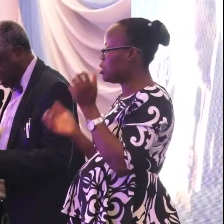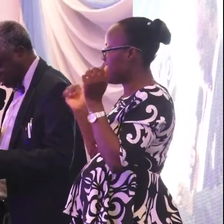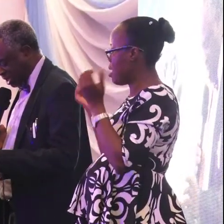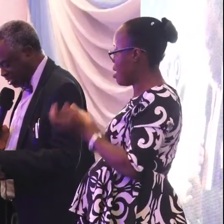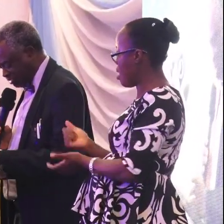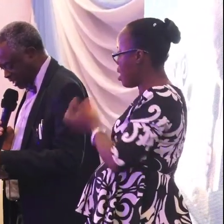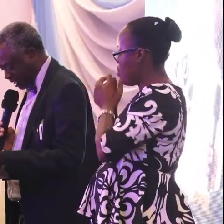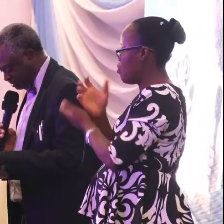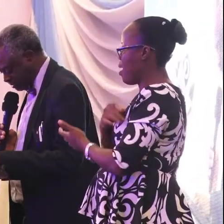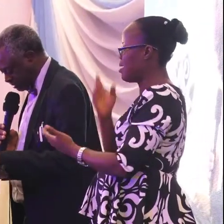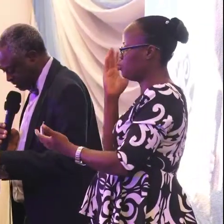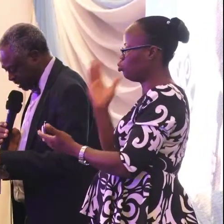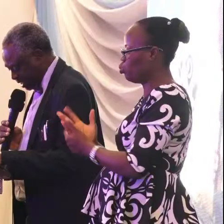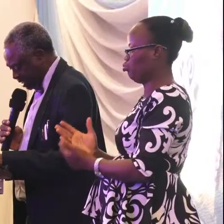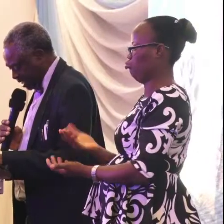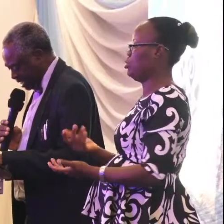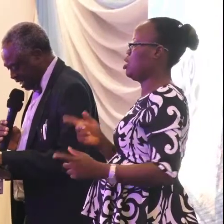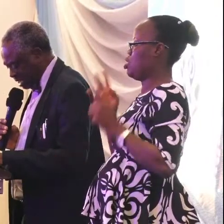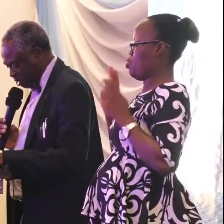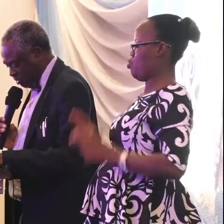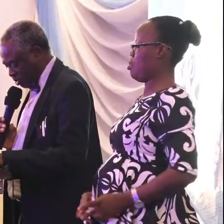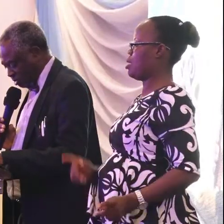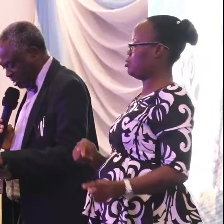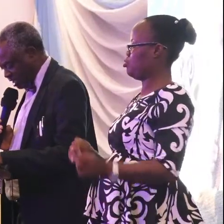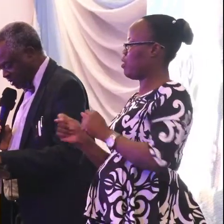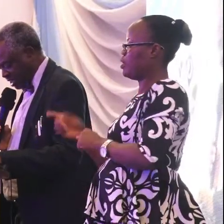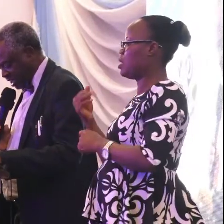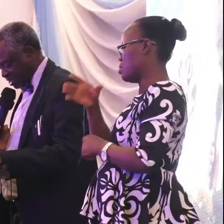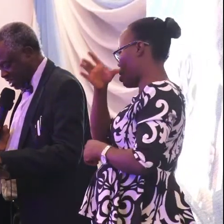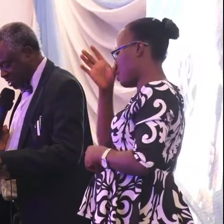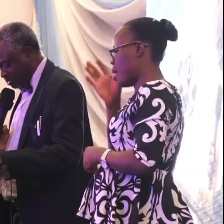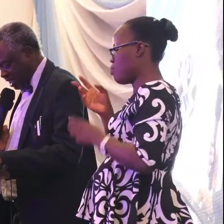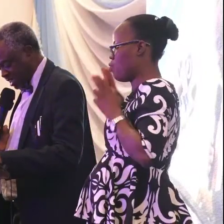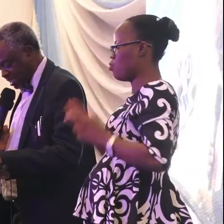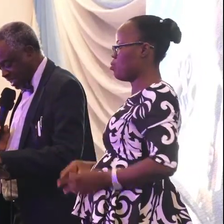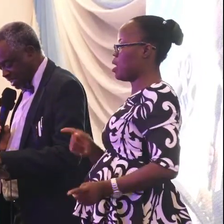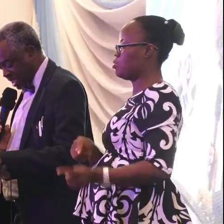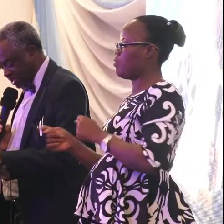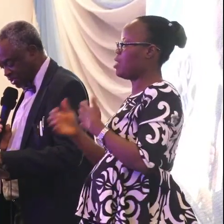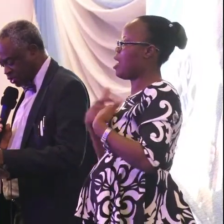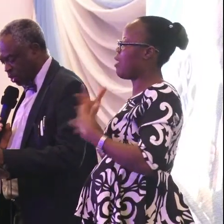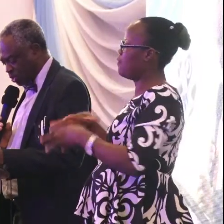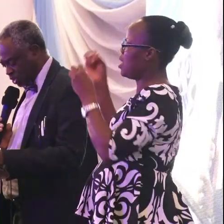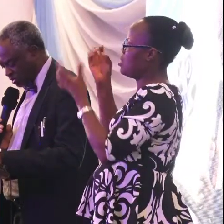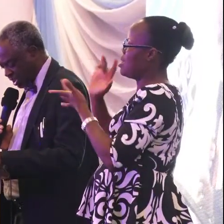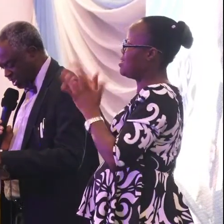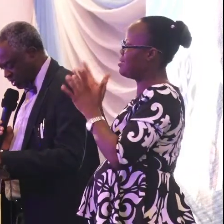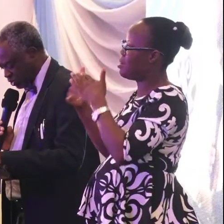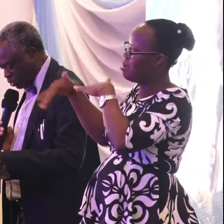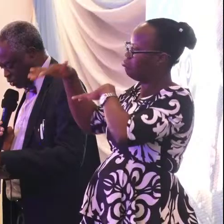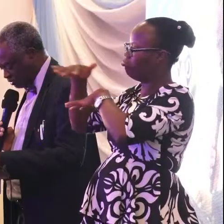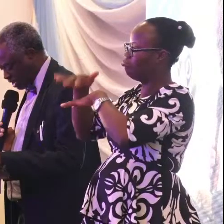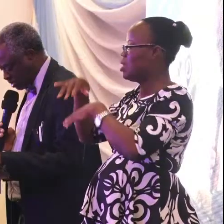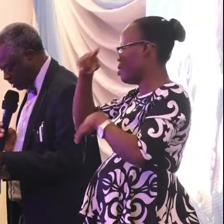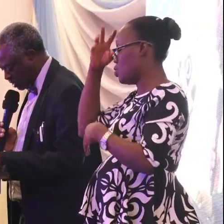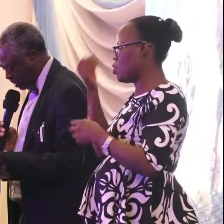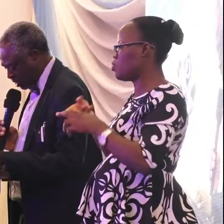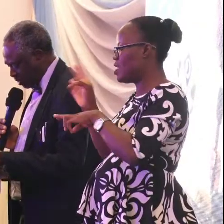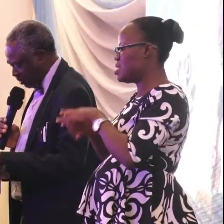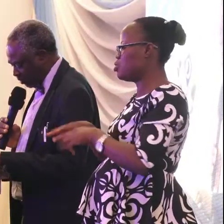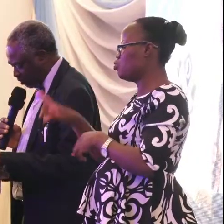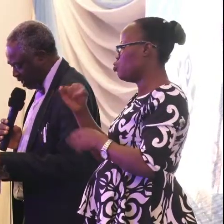impede human trafficking. The crime of human trafficking has taken over the internet as a result of the increased use of